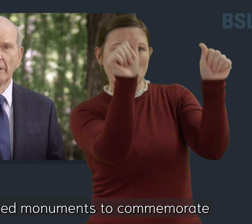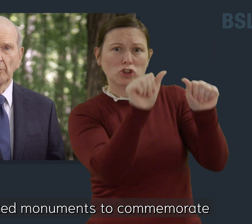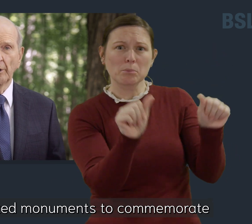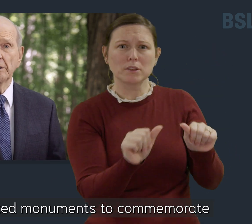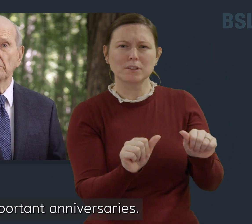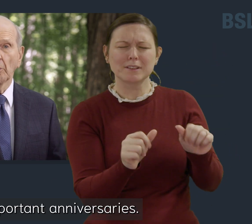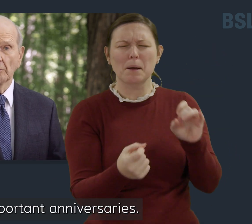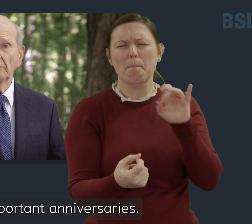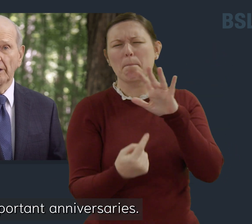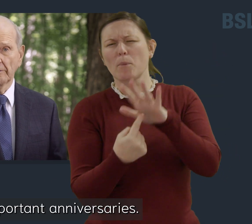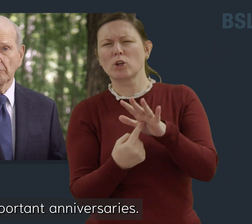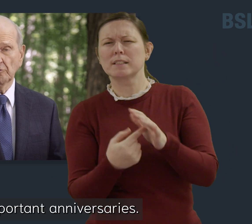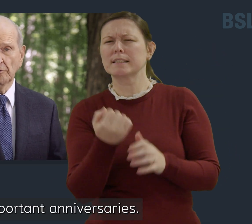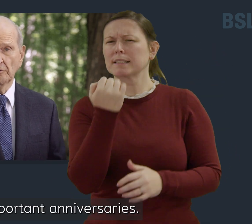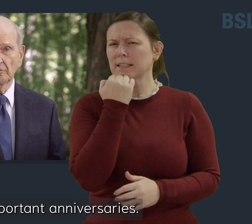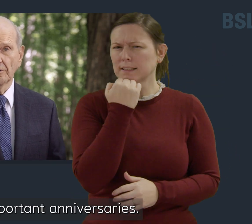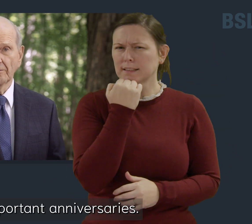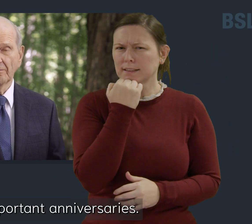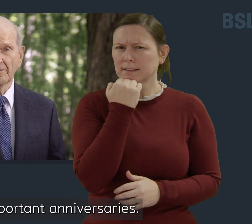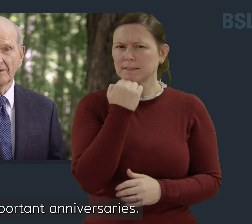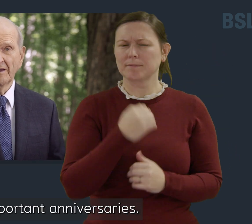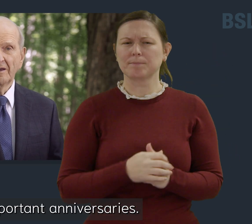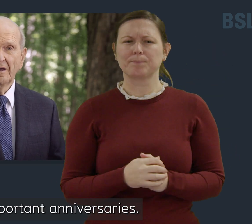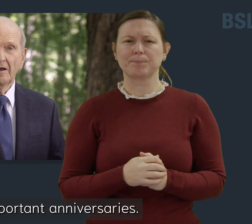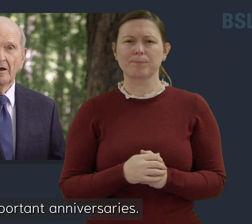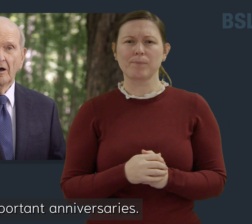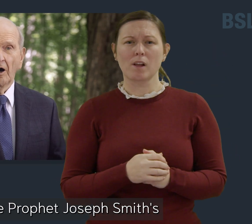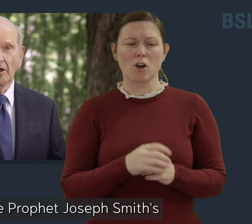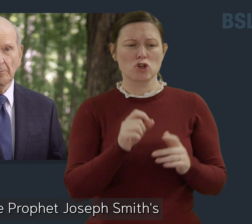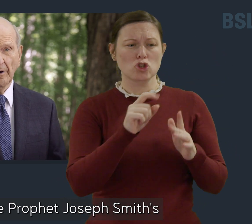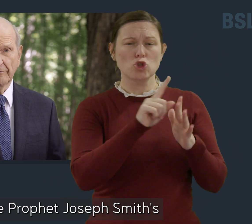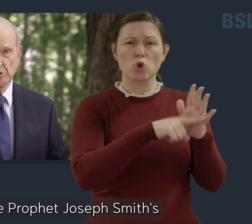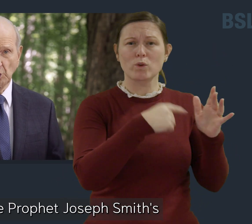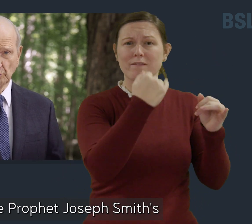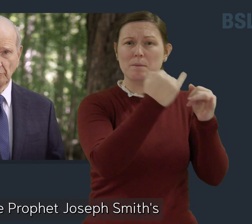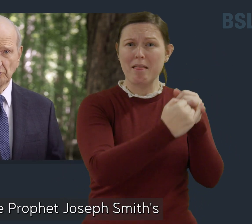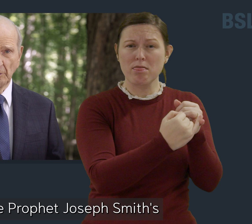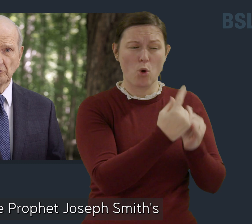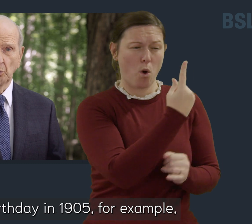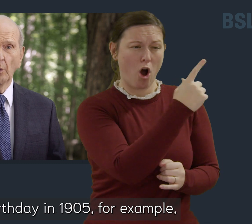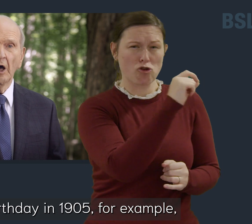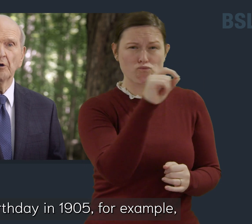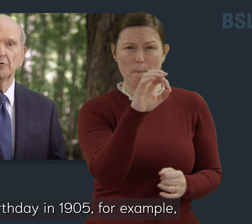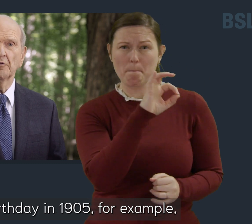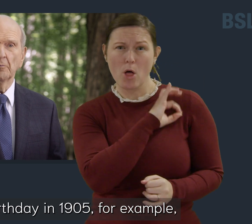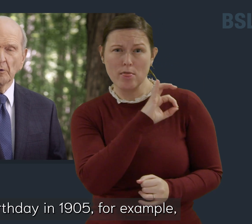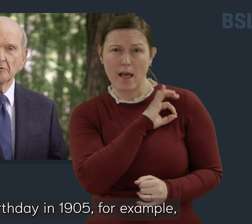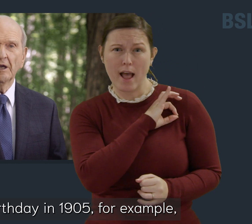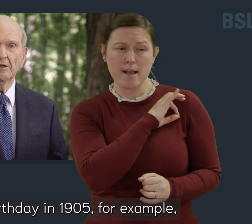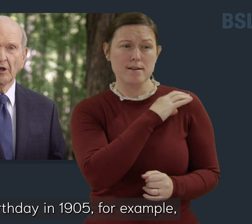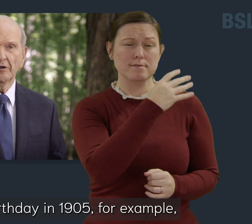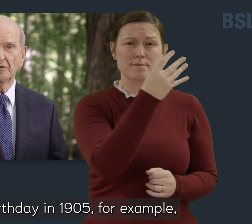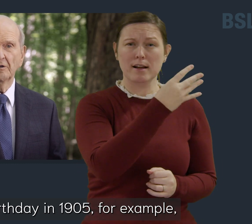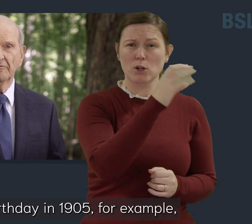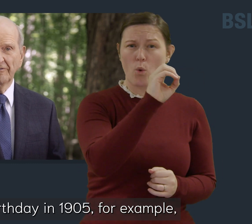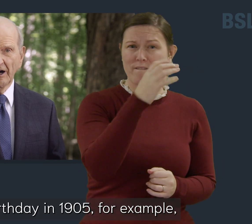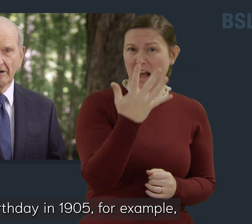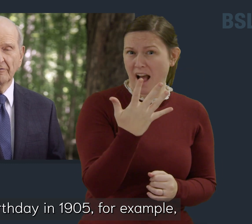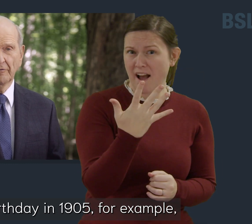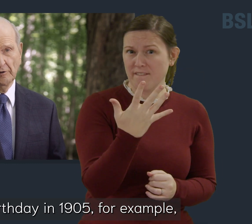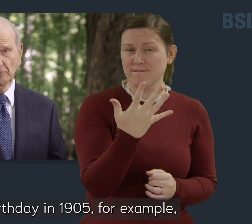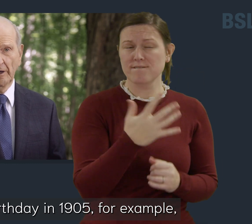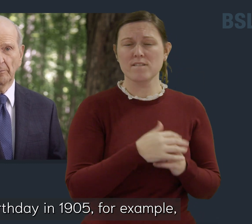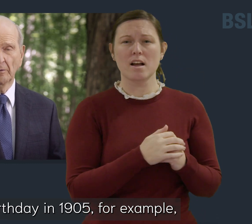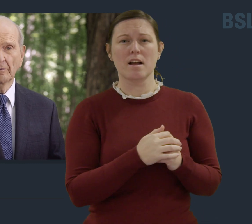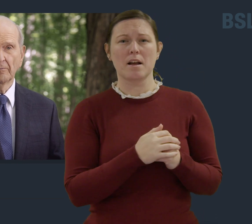to commemorate important anniversaries. On the Prophet Joseph Smith's 100th birthday in